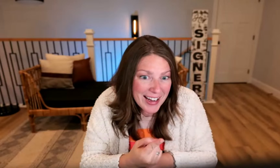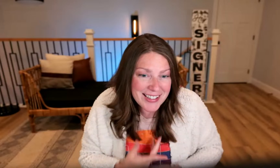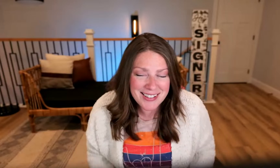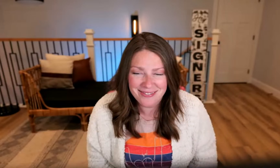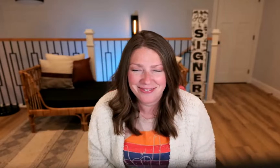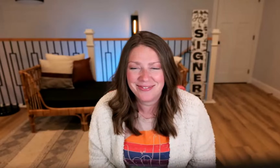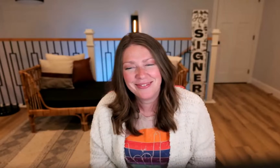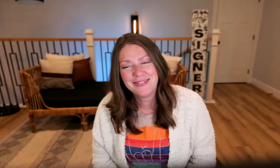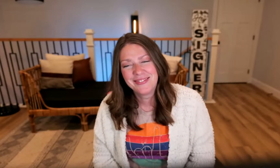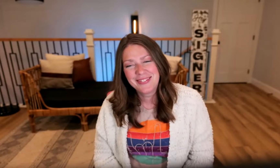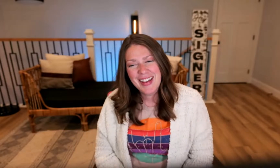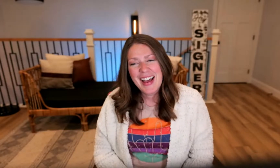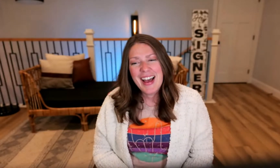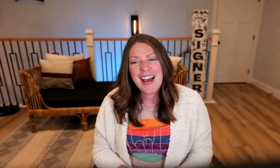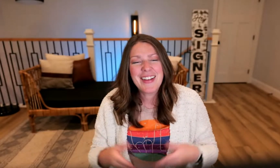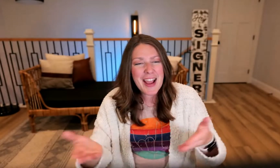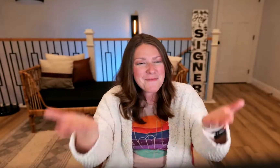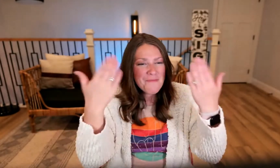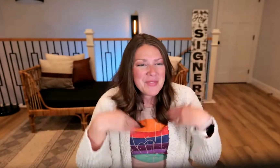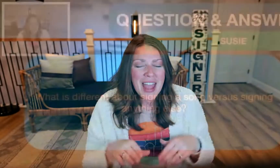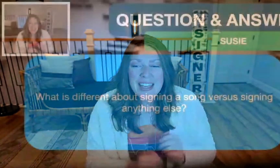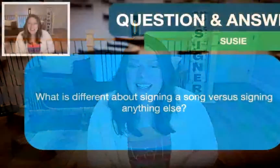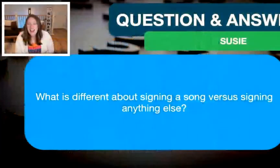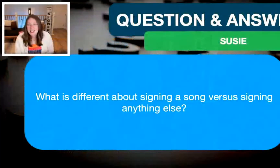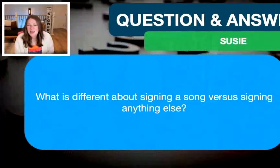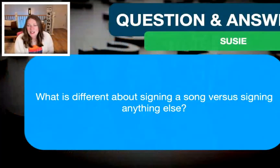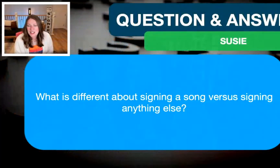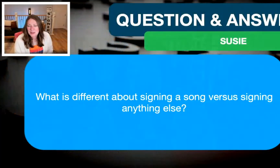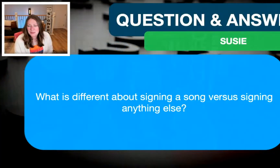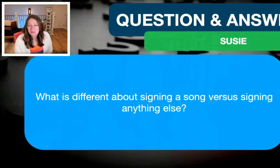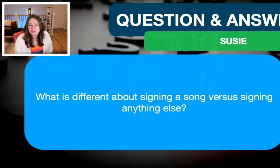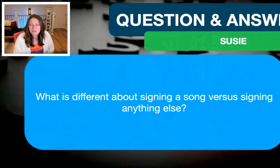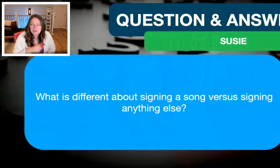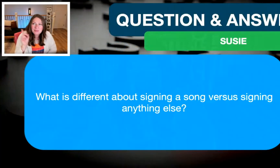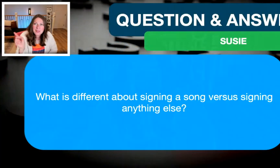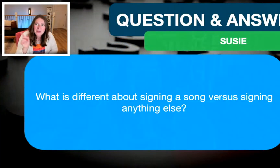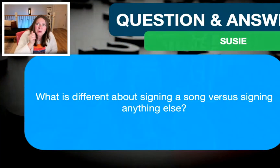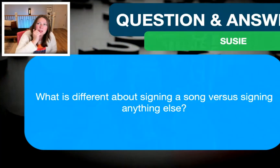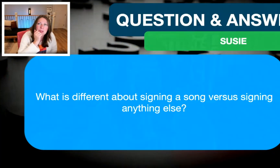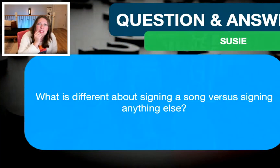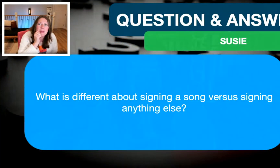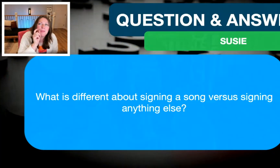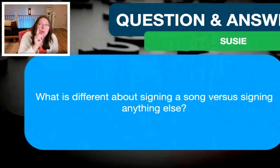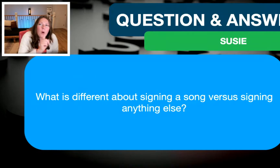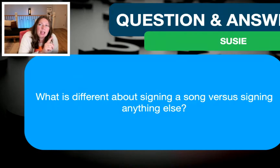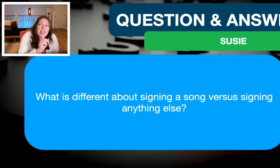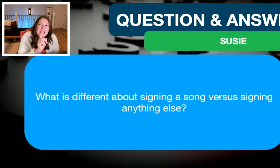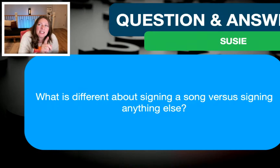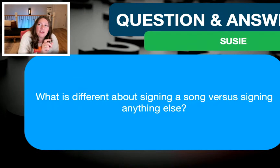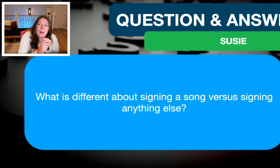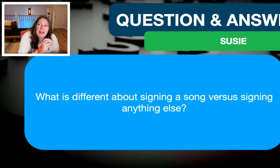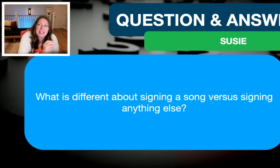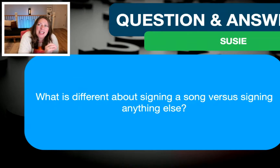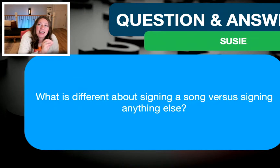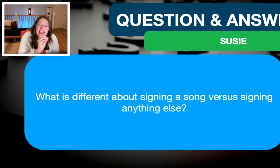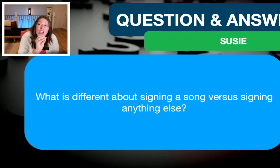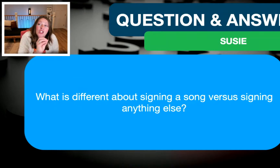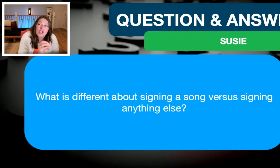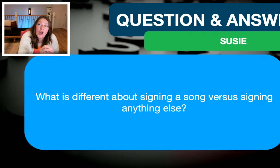right? Okay, next question from Susie. What is different about signing a